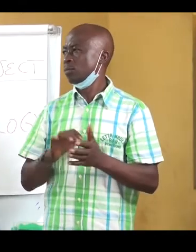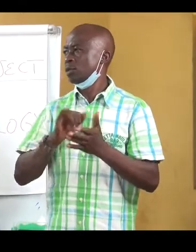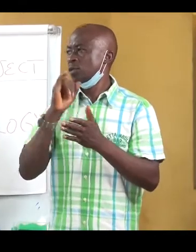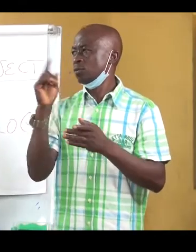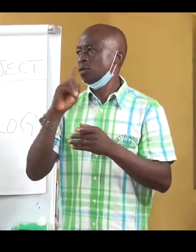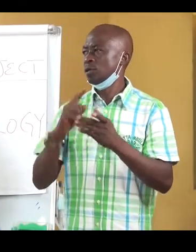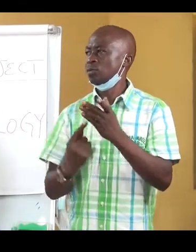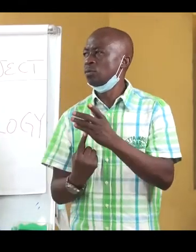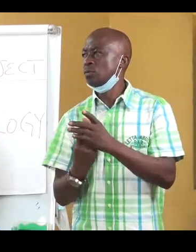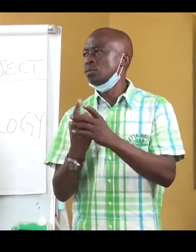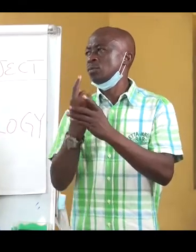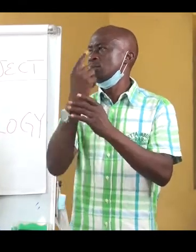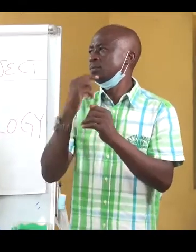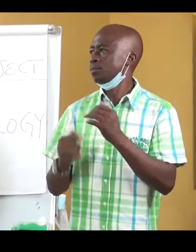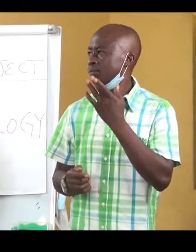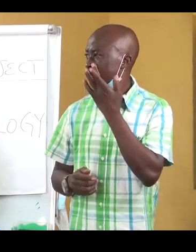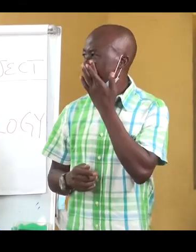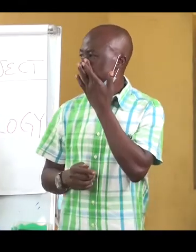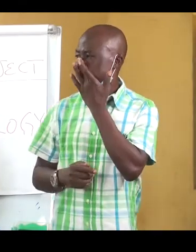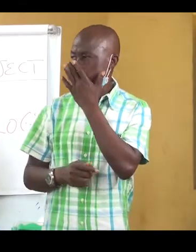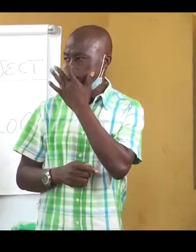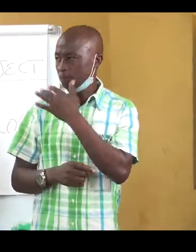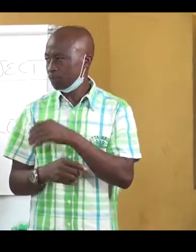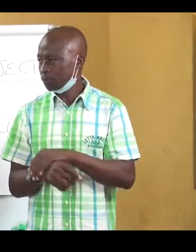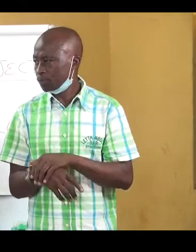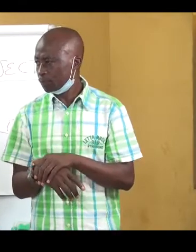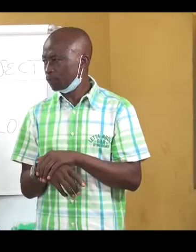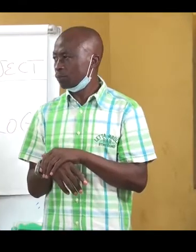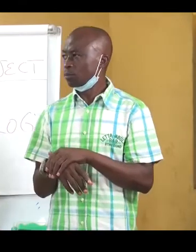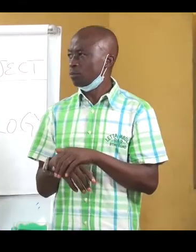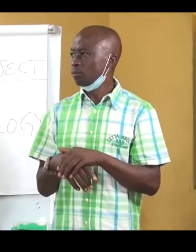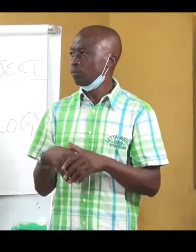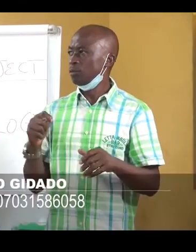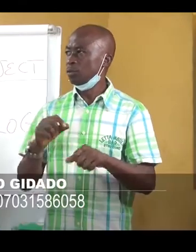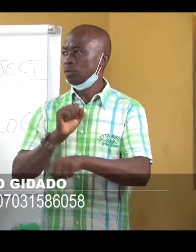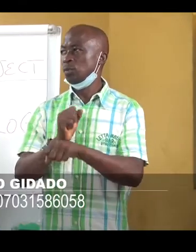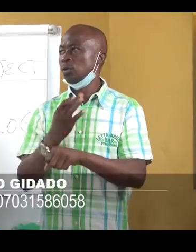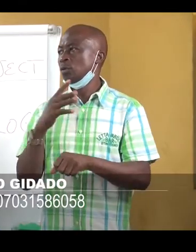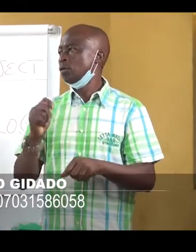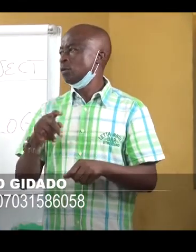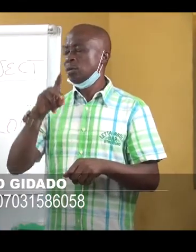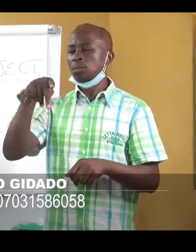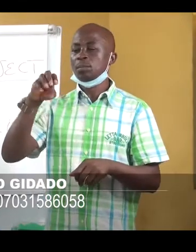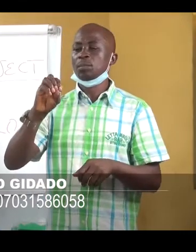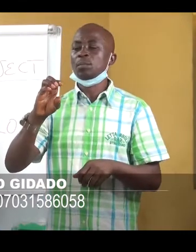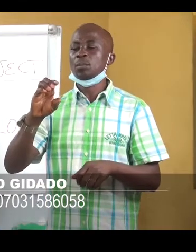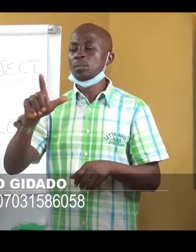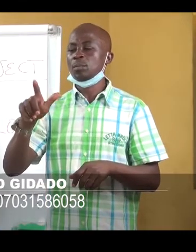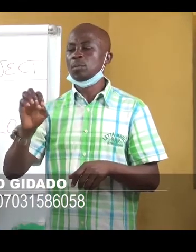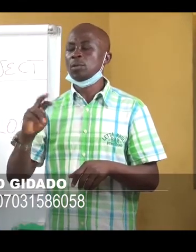germinating tube, the pollen tube. So the function of the pollen tube is to make the male gamete to go